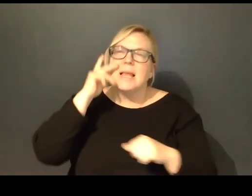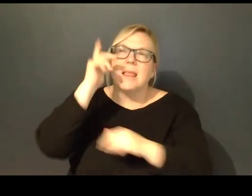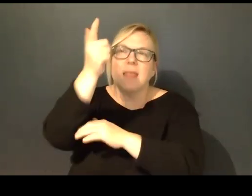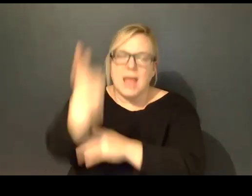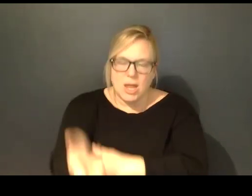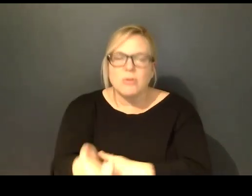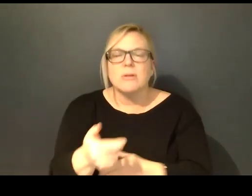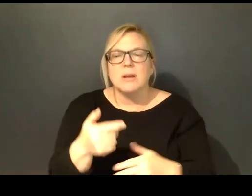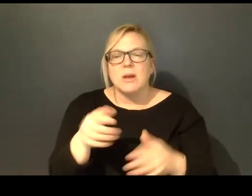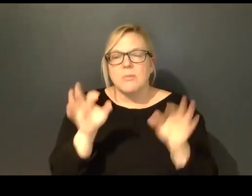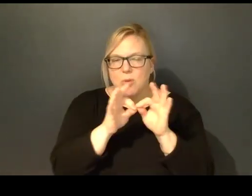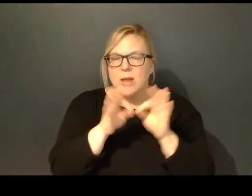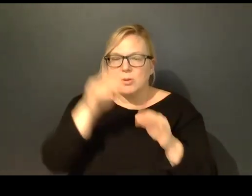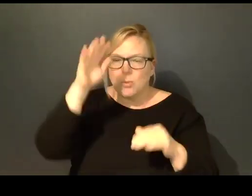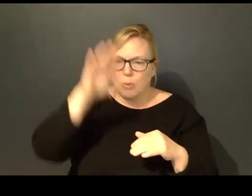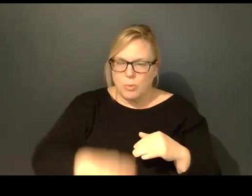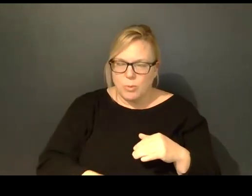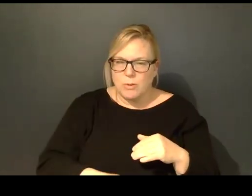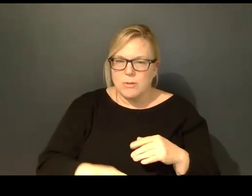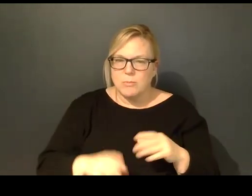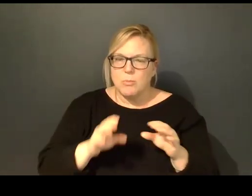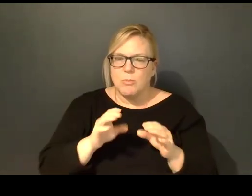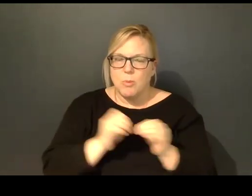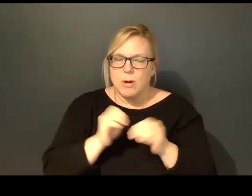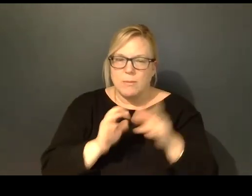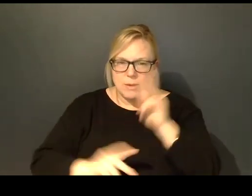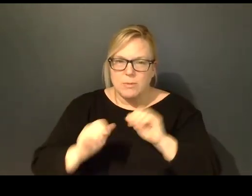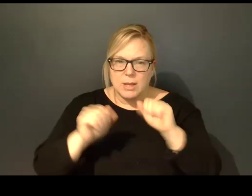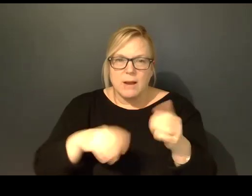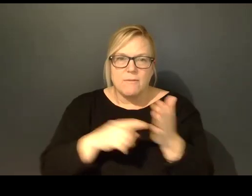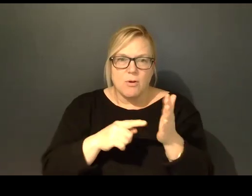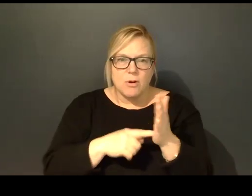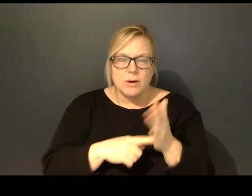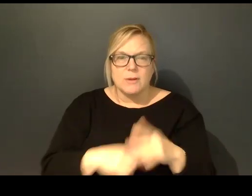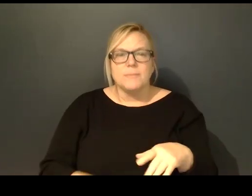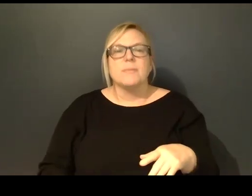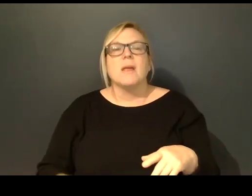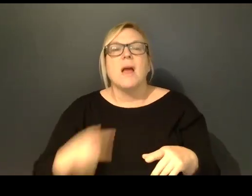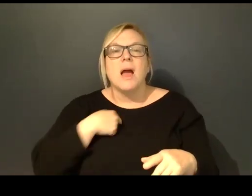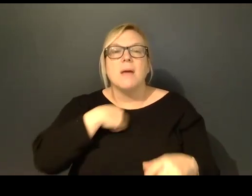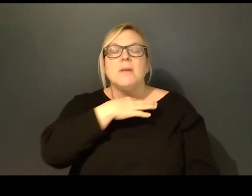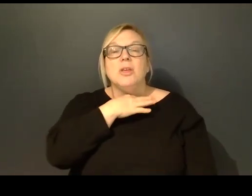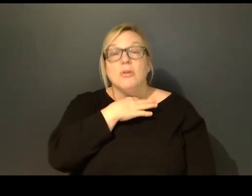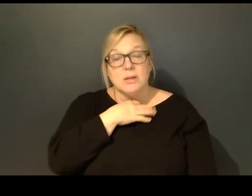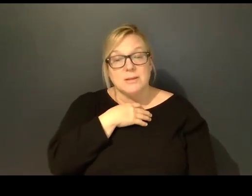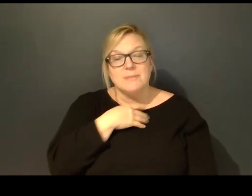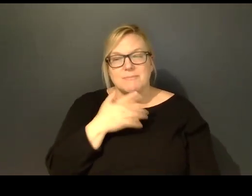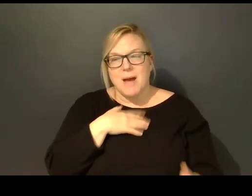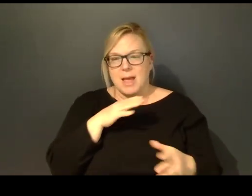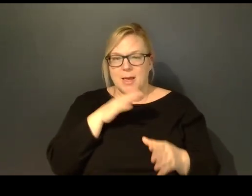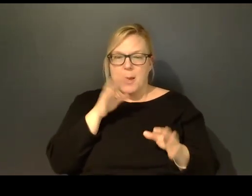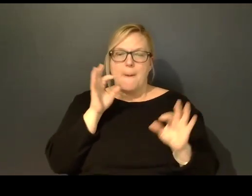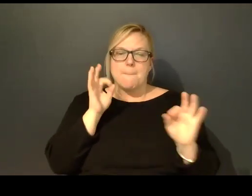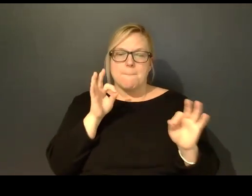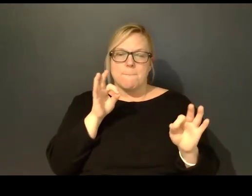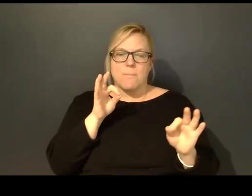and this actually leads perfectly to my last question, because I'm very curious. This is our in a perfect world question. I'm using air quotes in